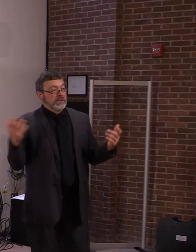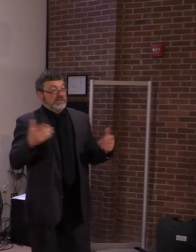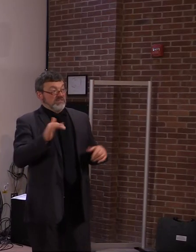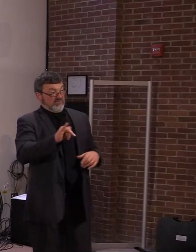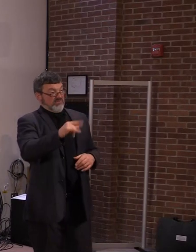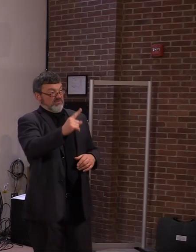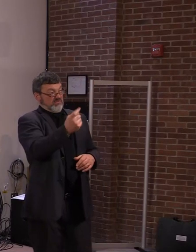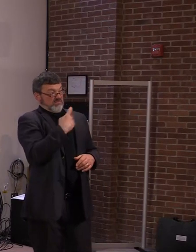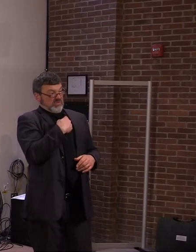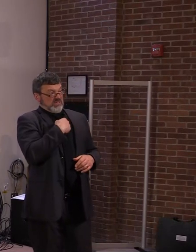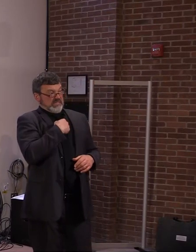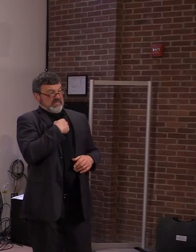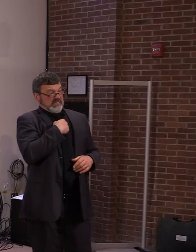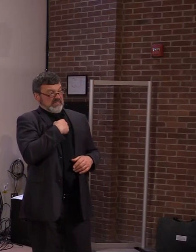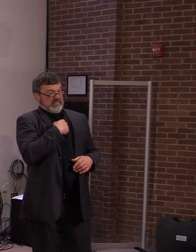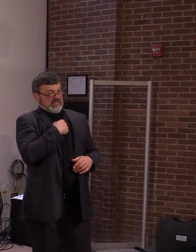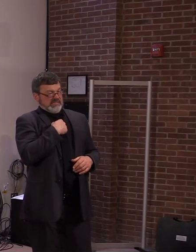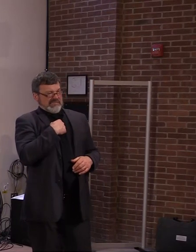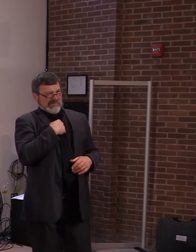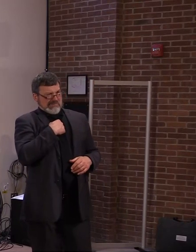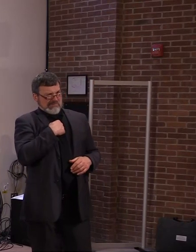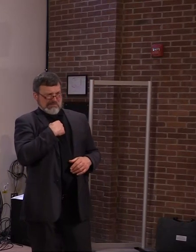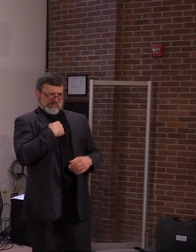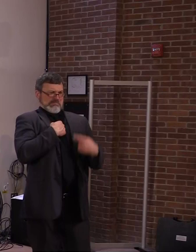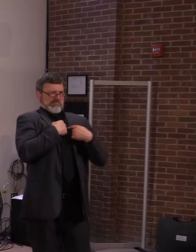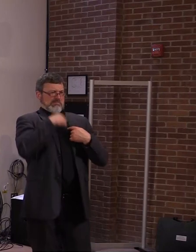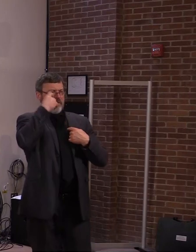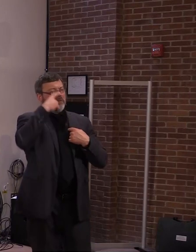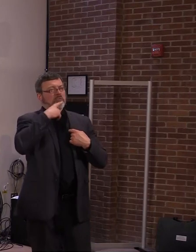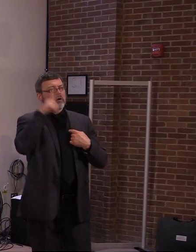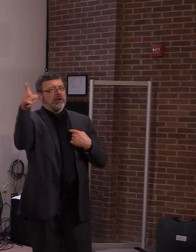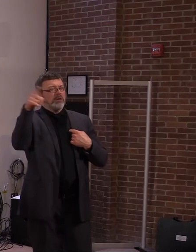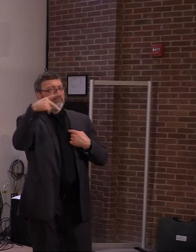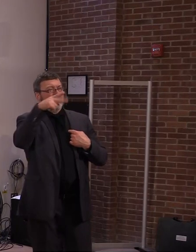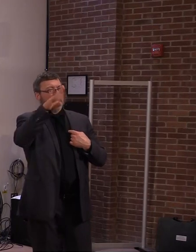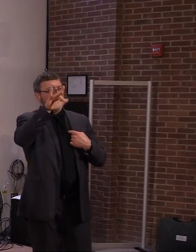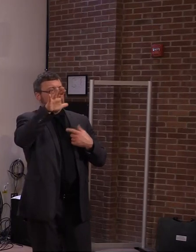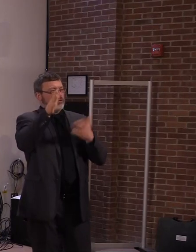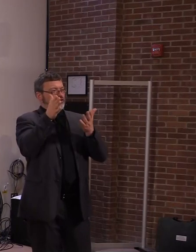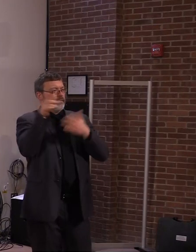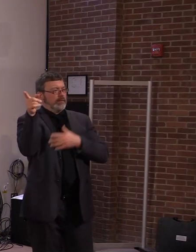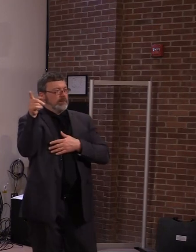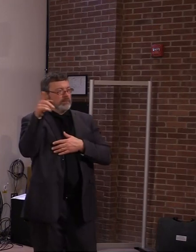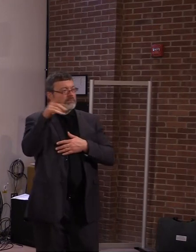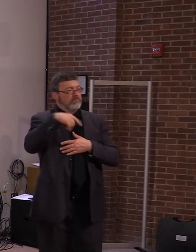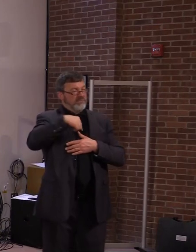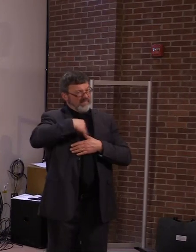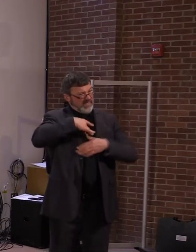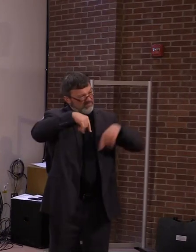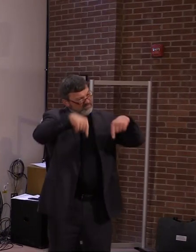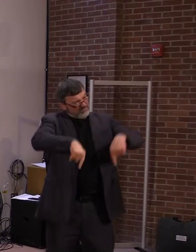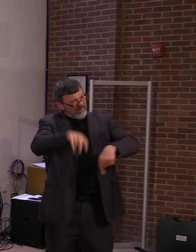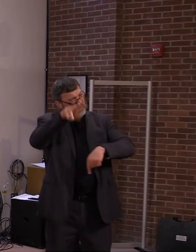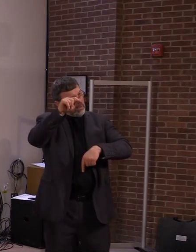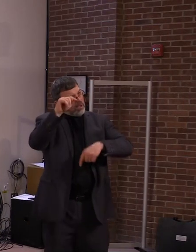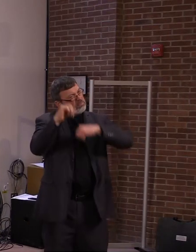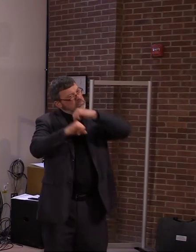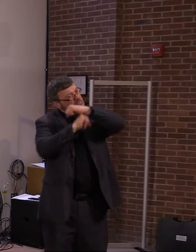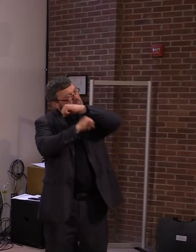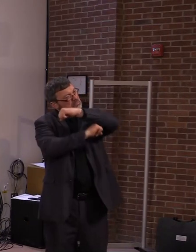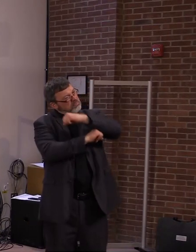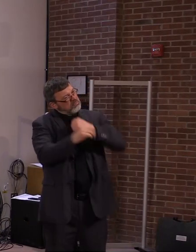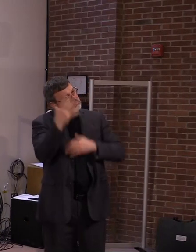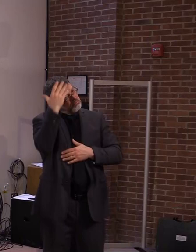but I believe we're in pretty good shape here in Vermont because we receive so much of our